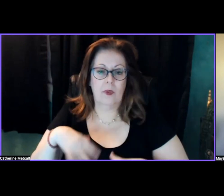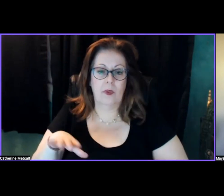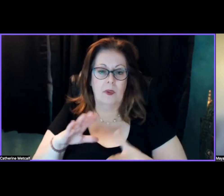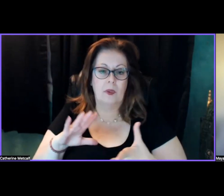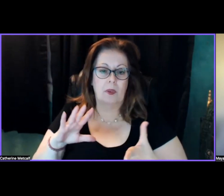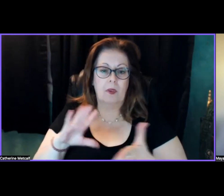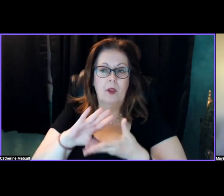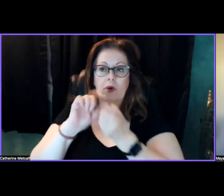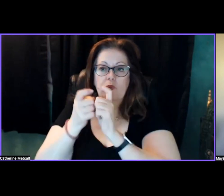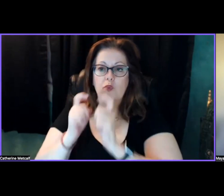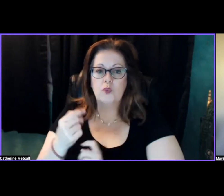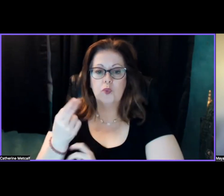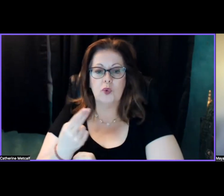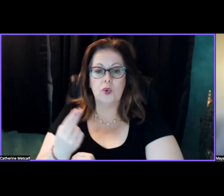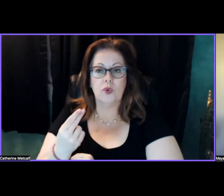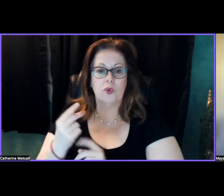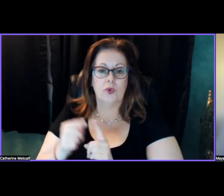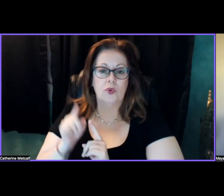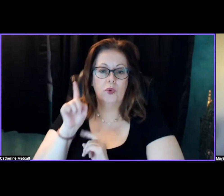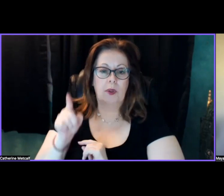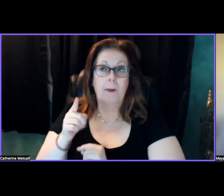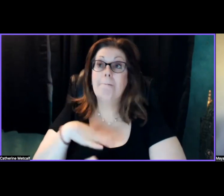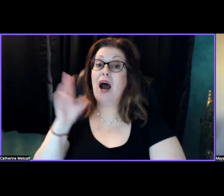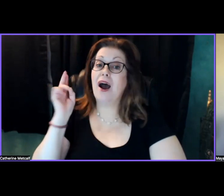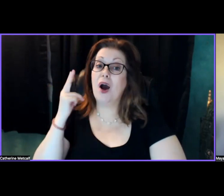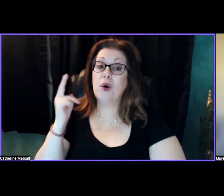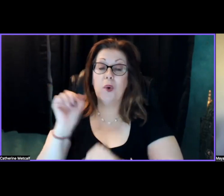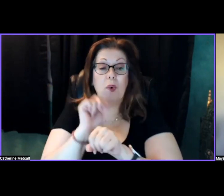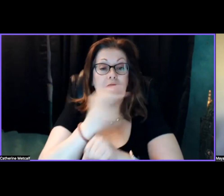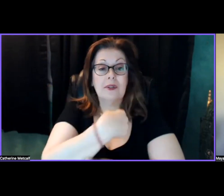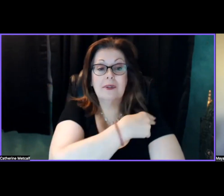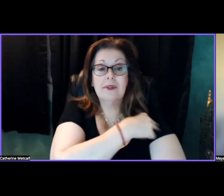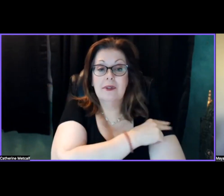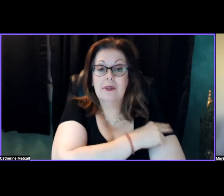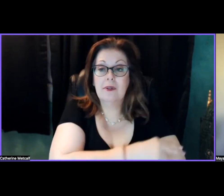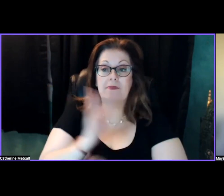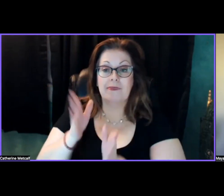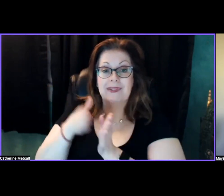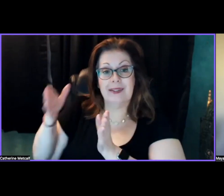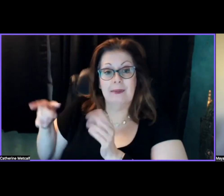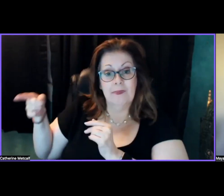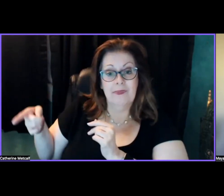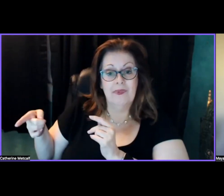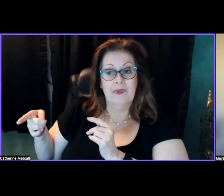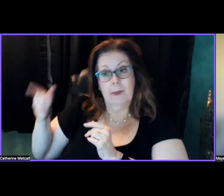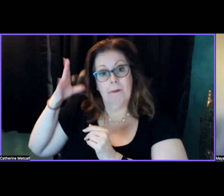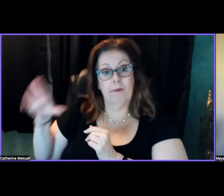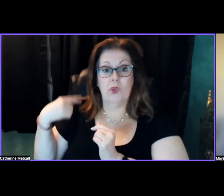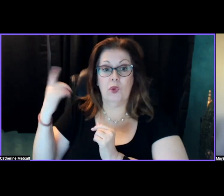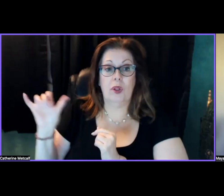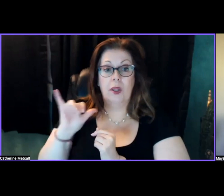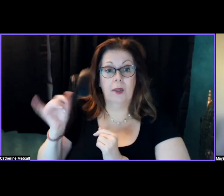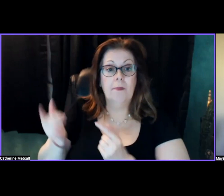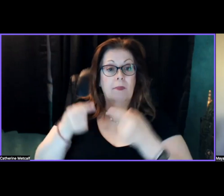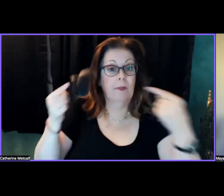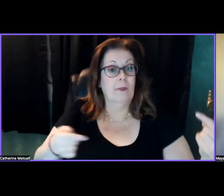My uncle works in a hospital. The neighbors disfigure a top 40 song next door, and men who look like mine watch other men like the officer does,